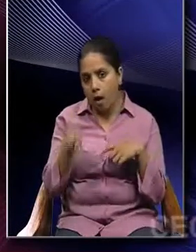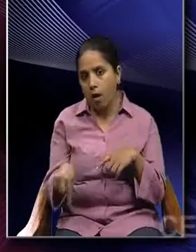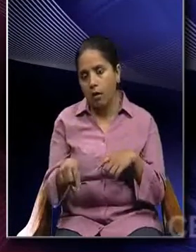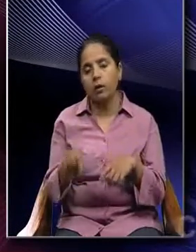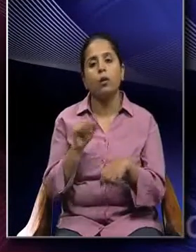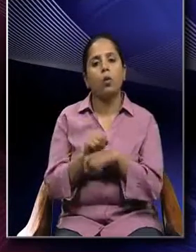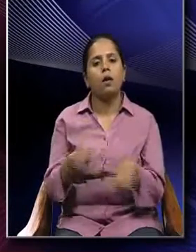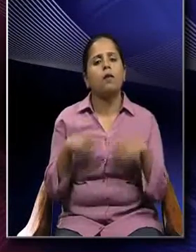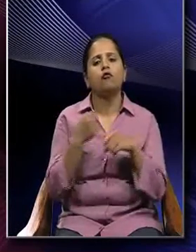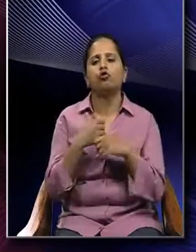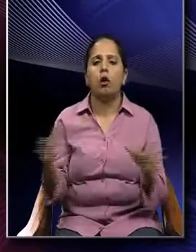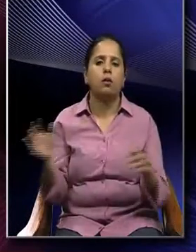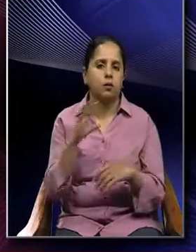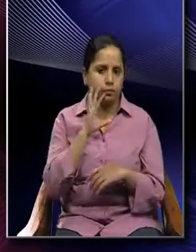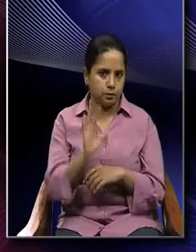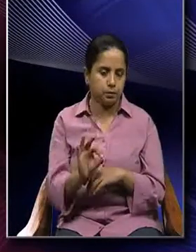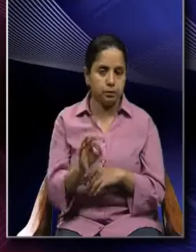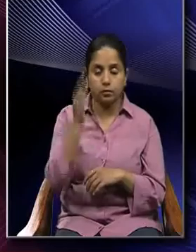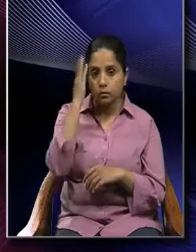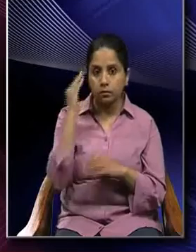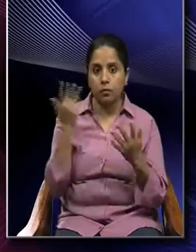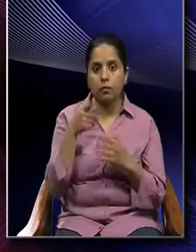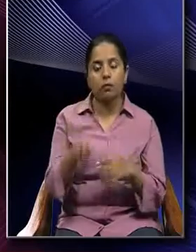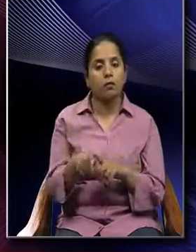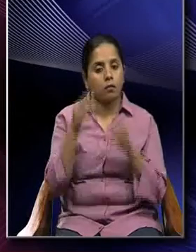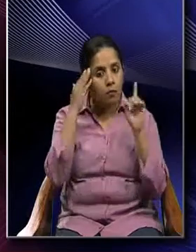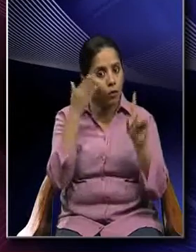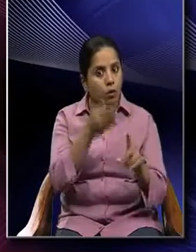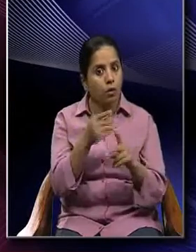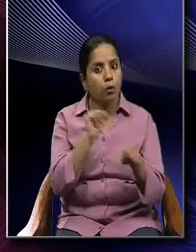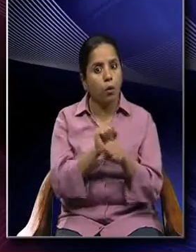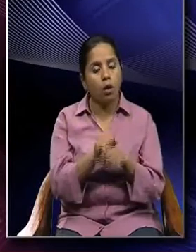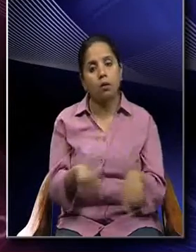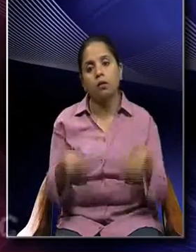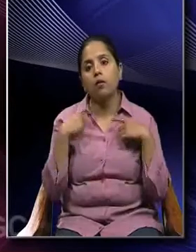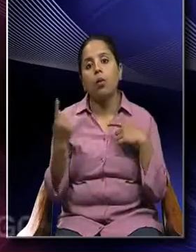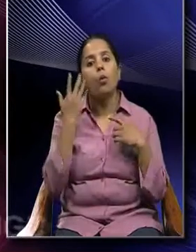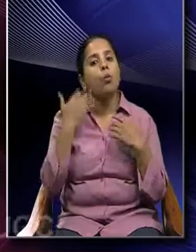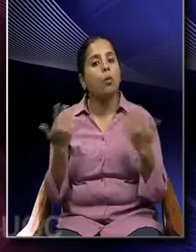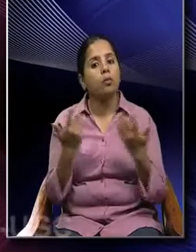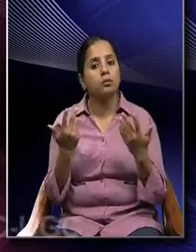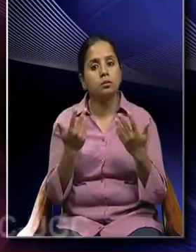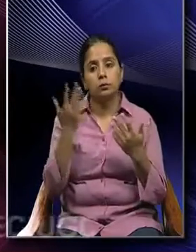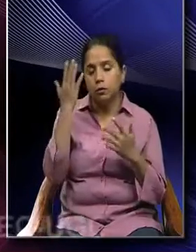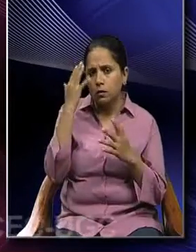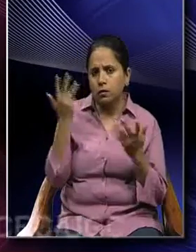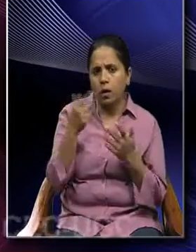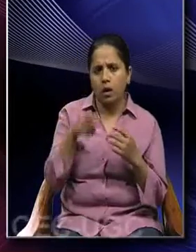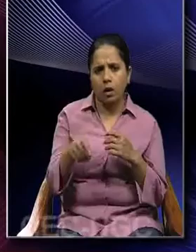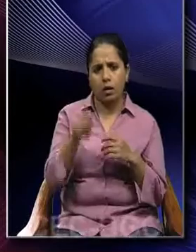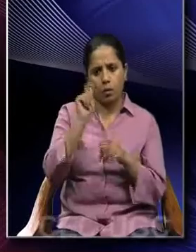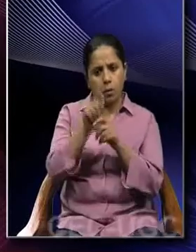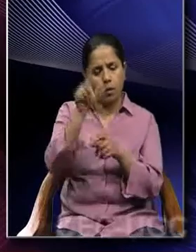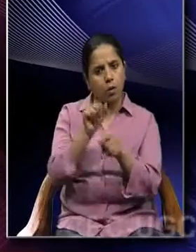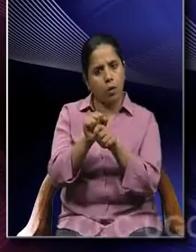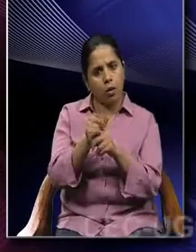life in general. Why only stick to the quality of work life? Why only stick to only our employees? Why